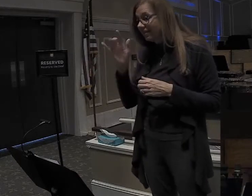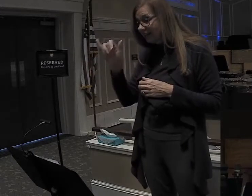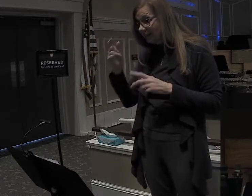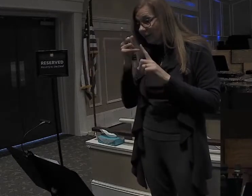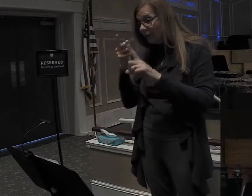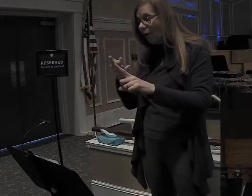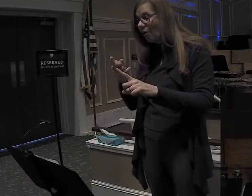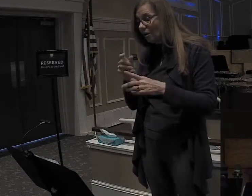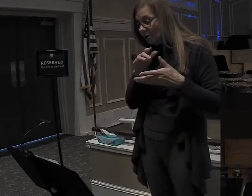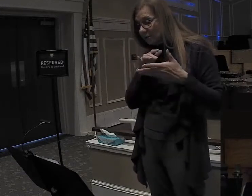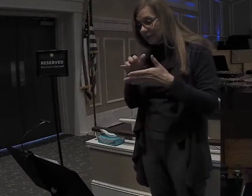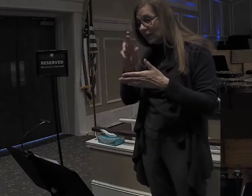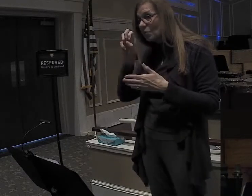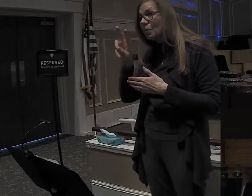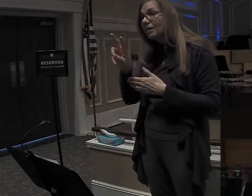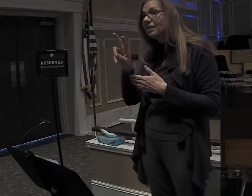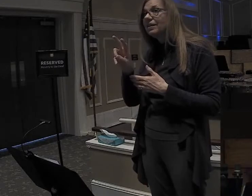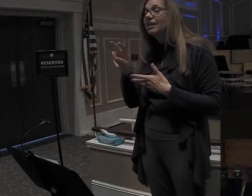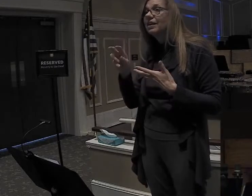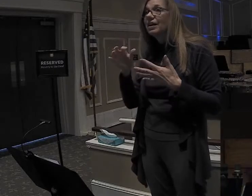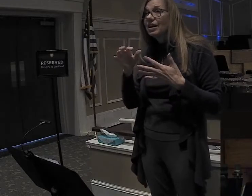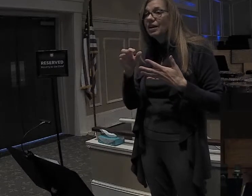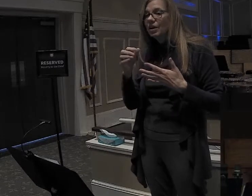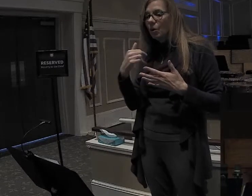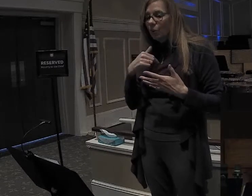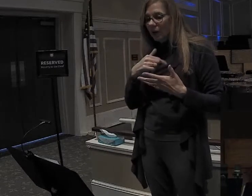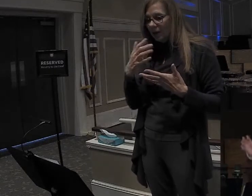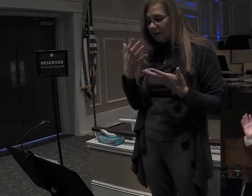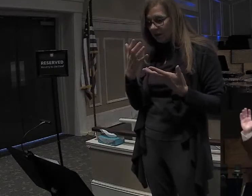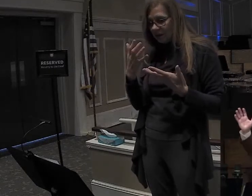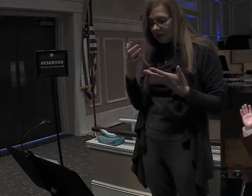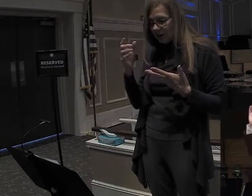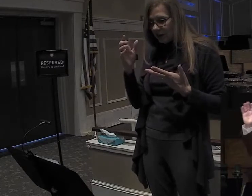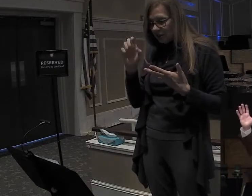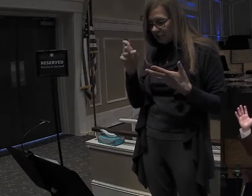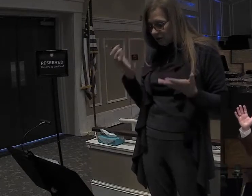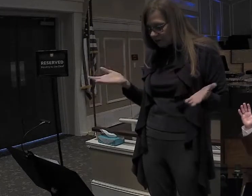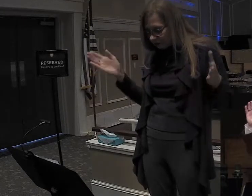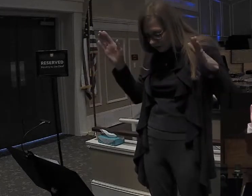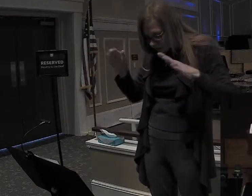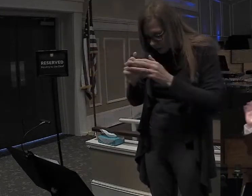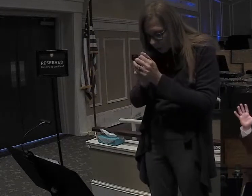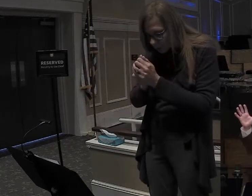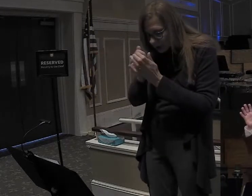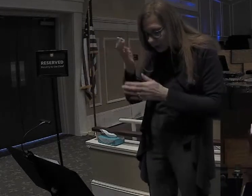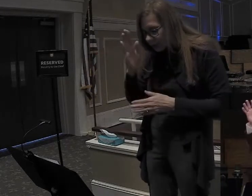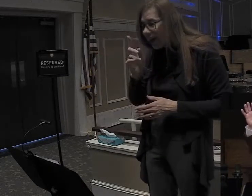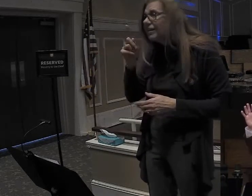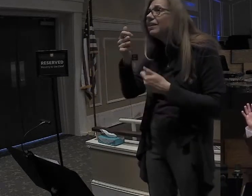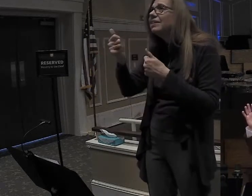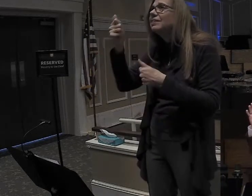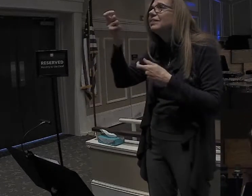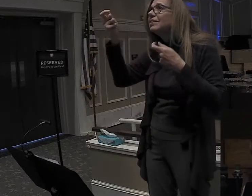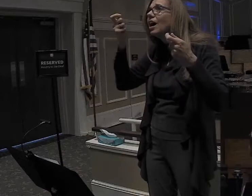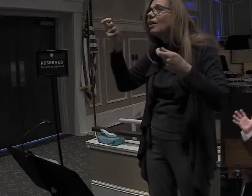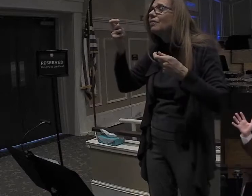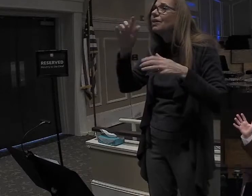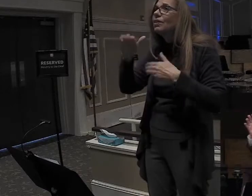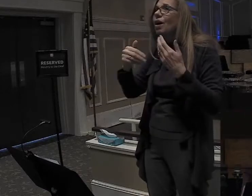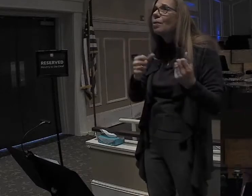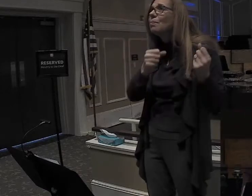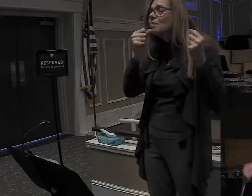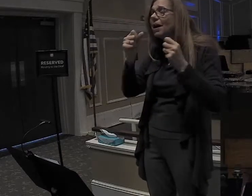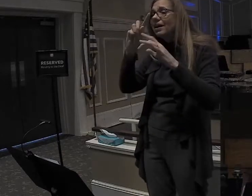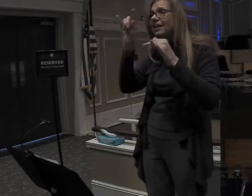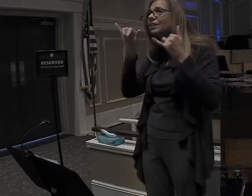we study Revelation, it's intended to bring us to our knees and worship a God who's sovereign, He's almighty, and He's eternal,